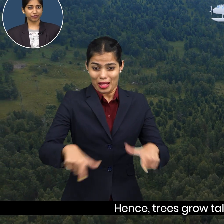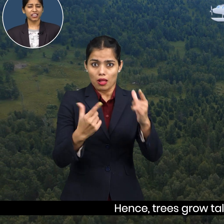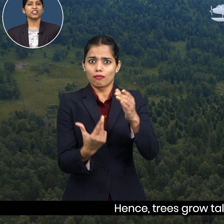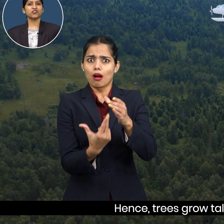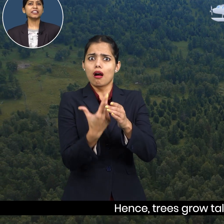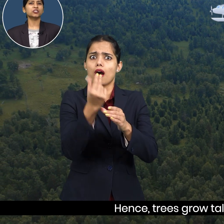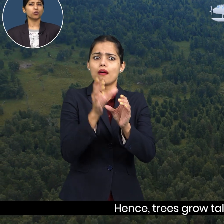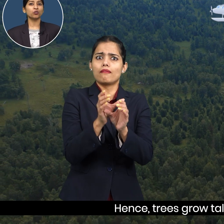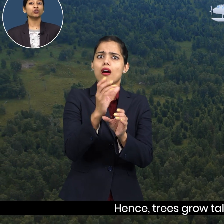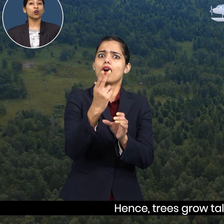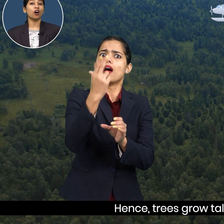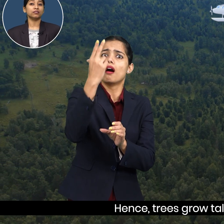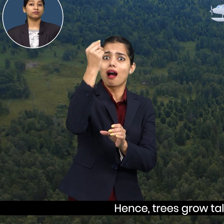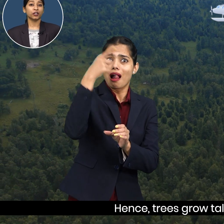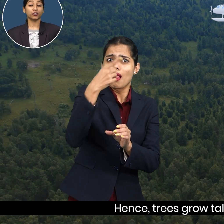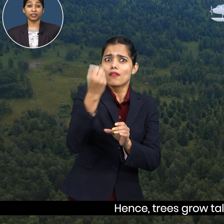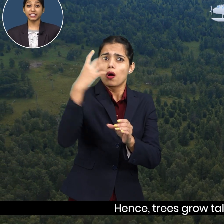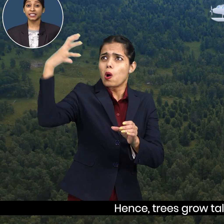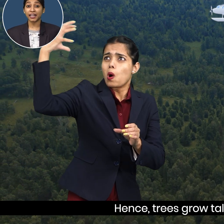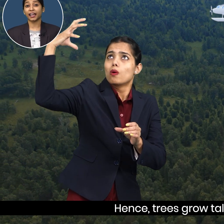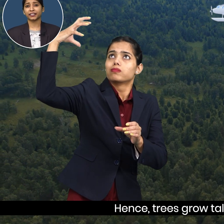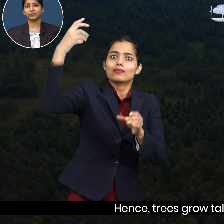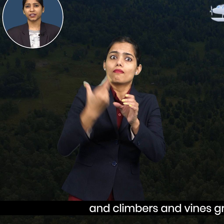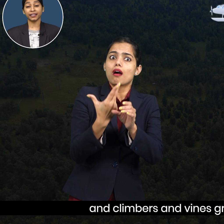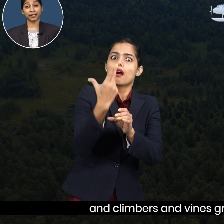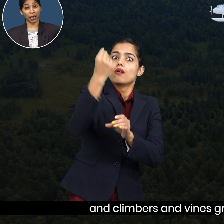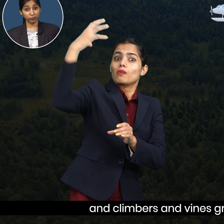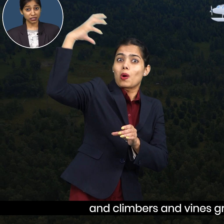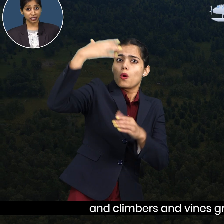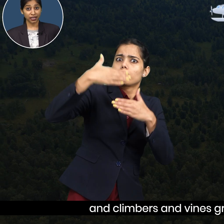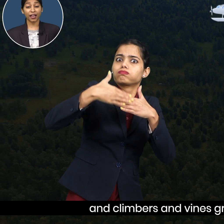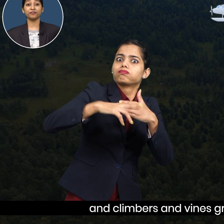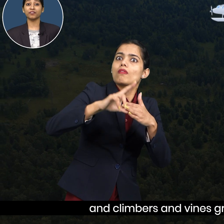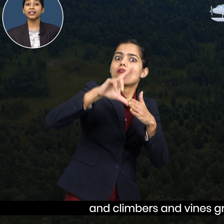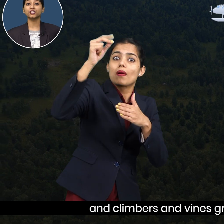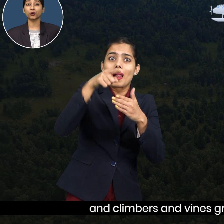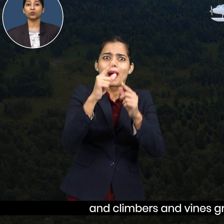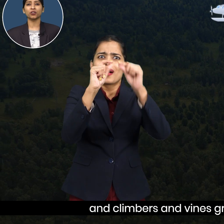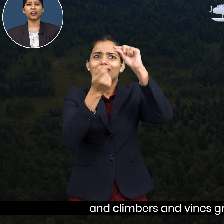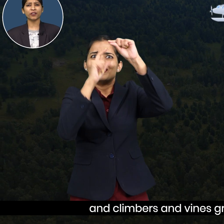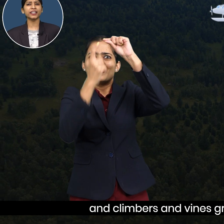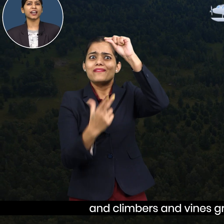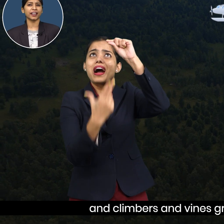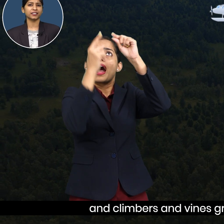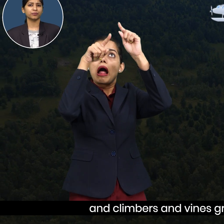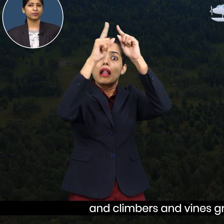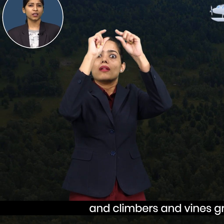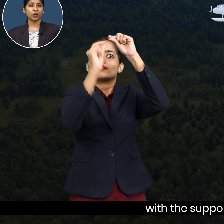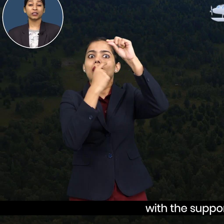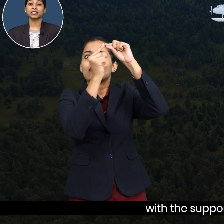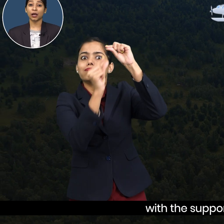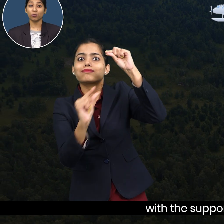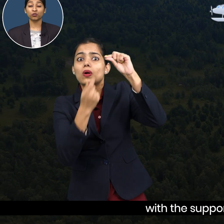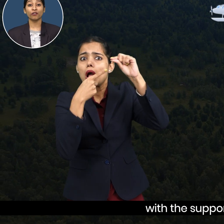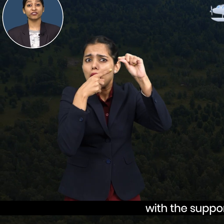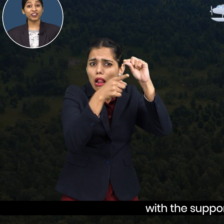Hence, trees grow tall to get sunlight, and climbers and vines grow to a great height